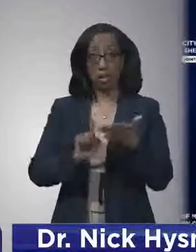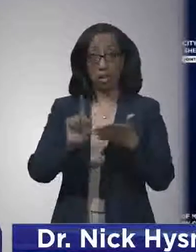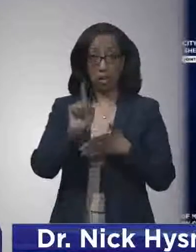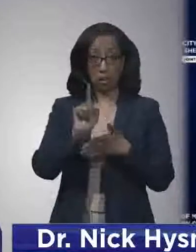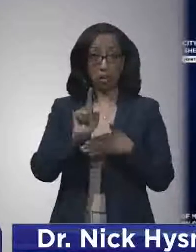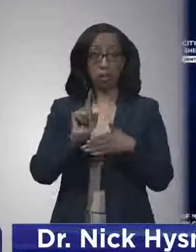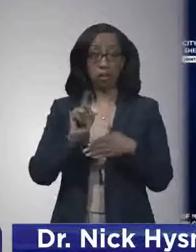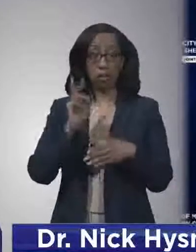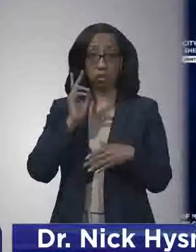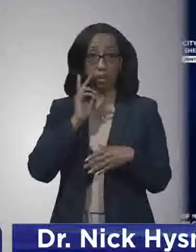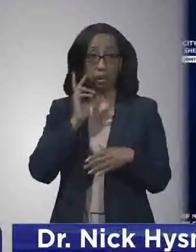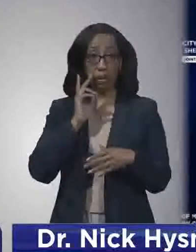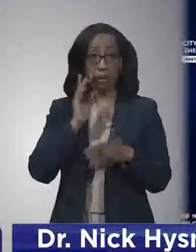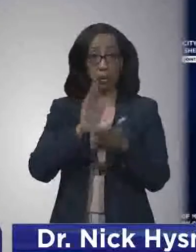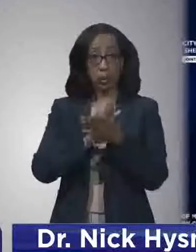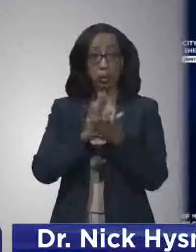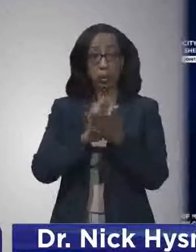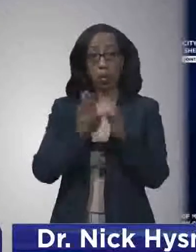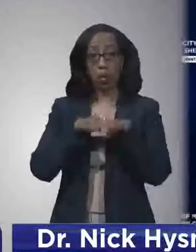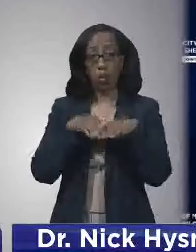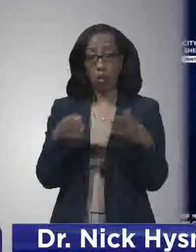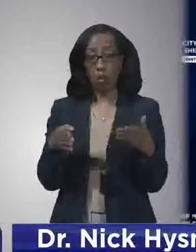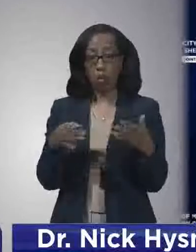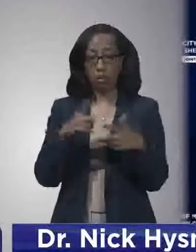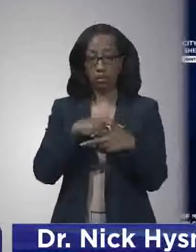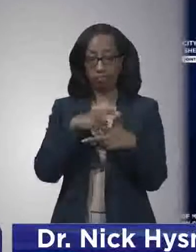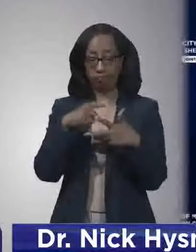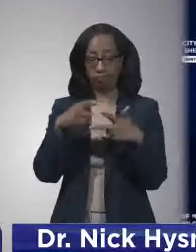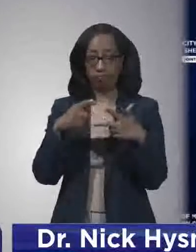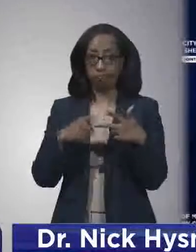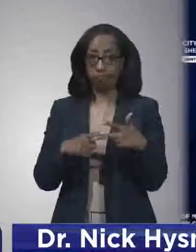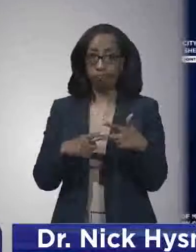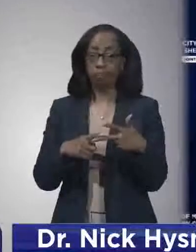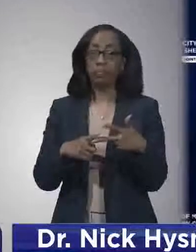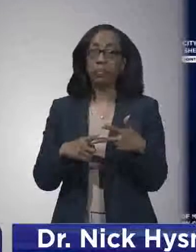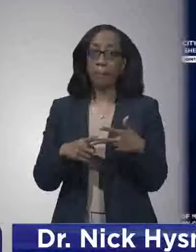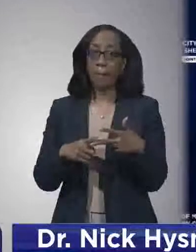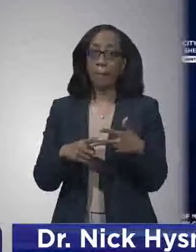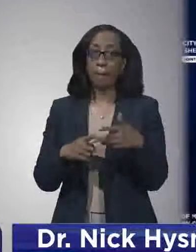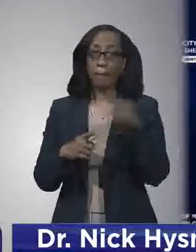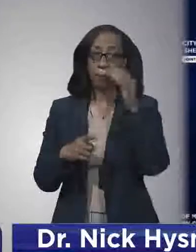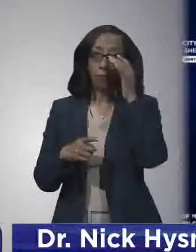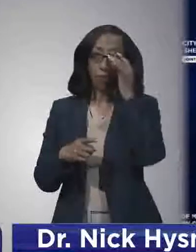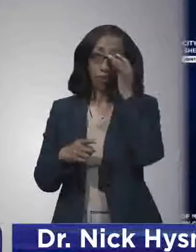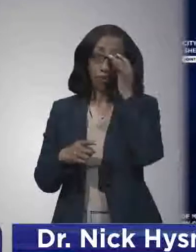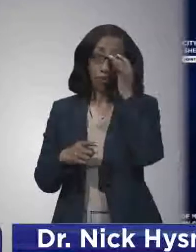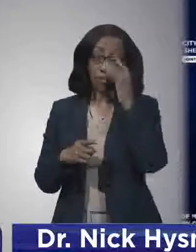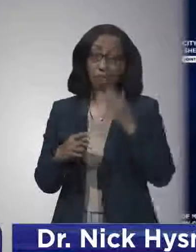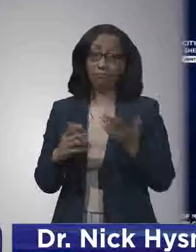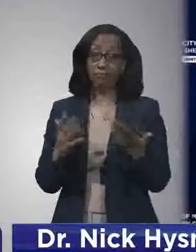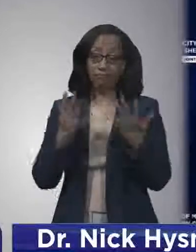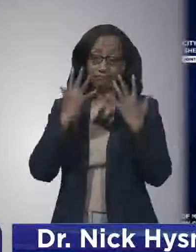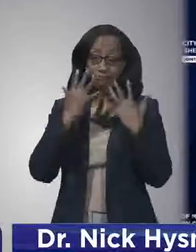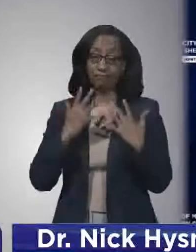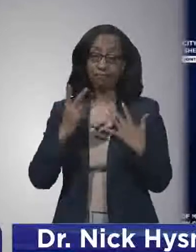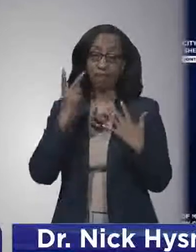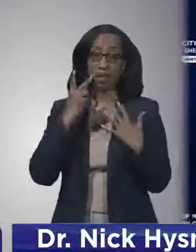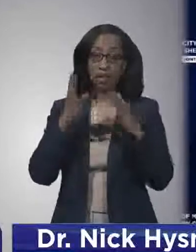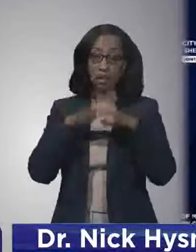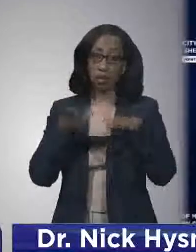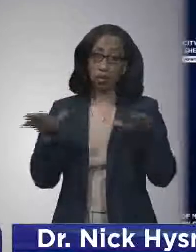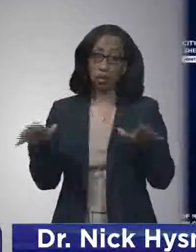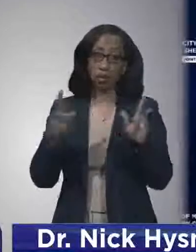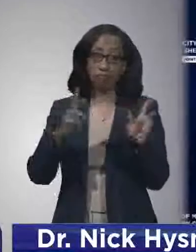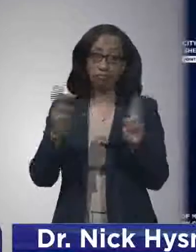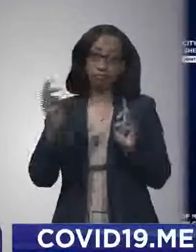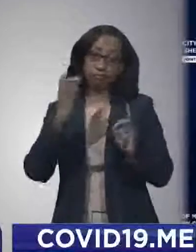weeks. So I think that these three things in combination are leading, unfortunately, to what we're seeing in our pediatric population,